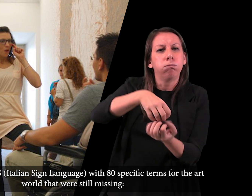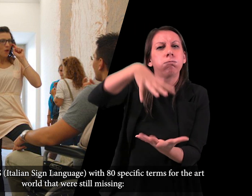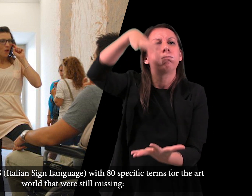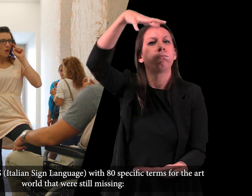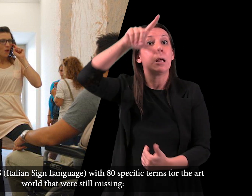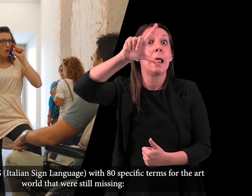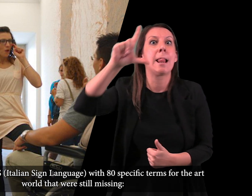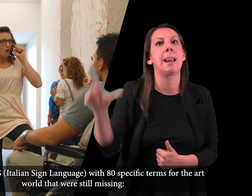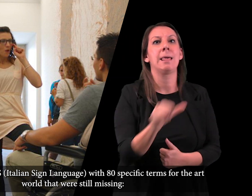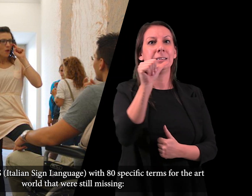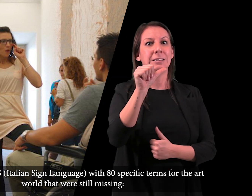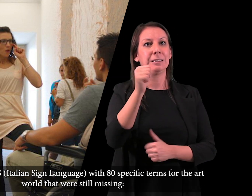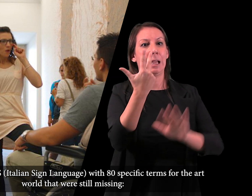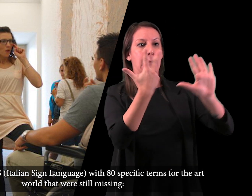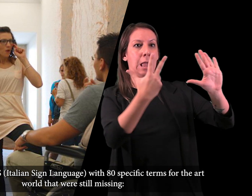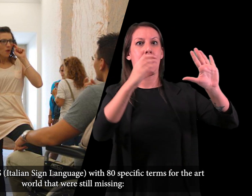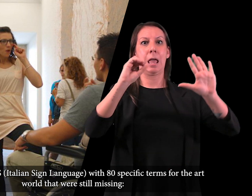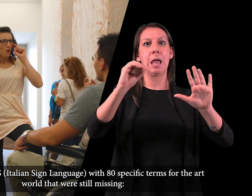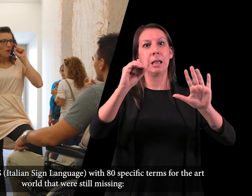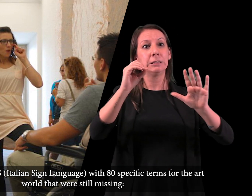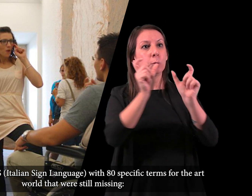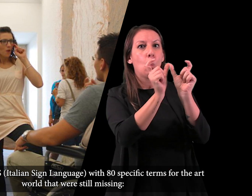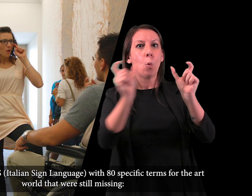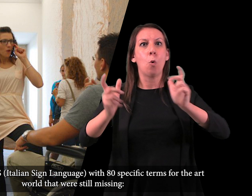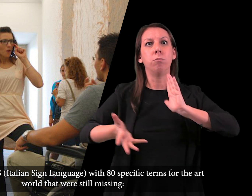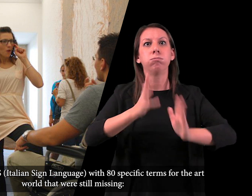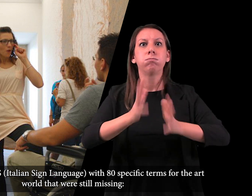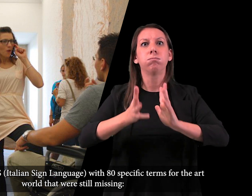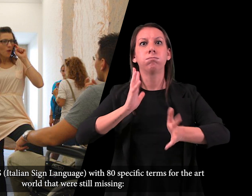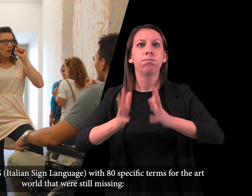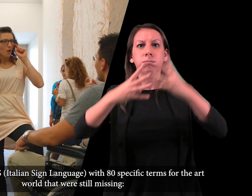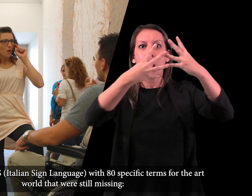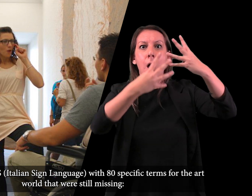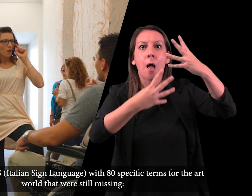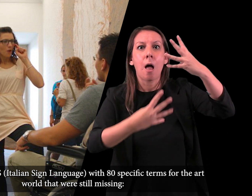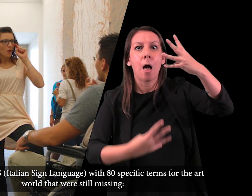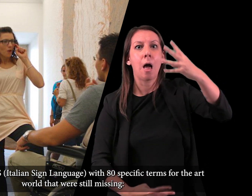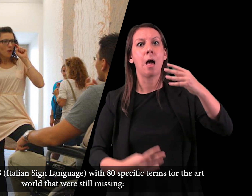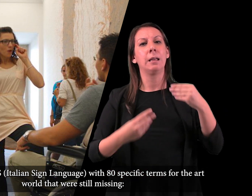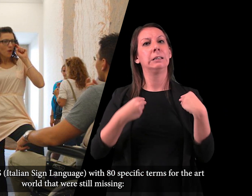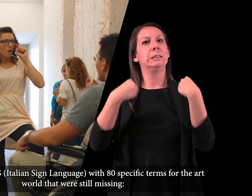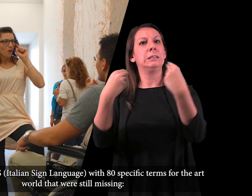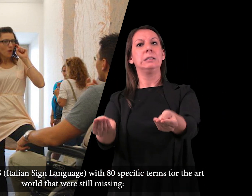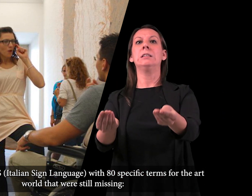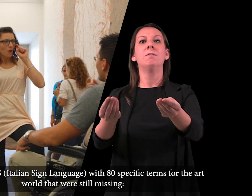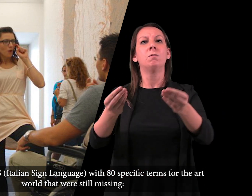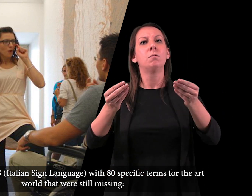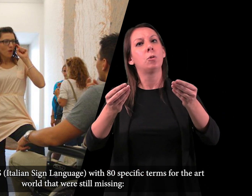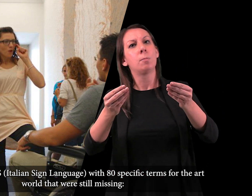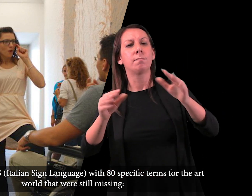Italian Sign Language, with 80 specific terms for the art world that were still missing.